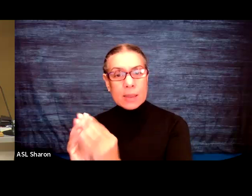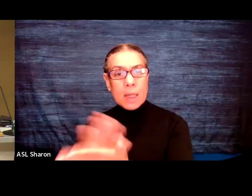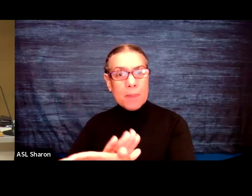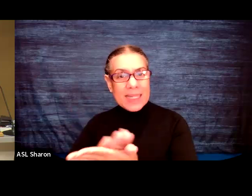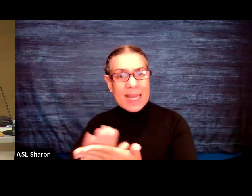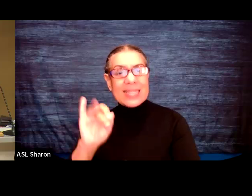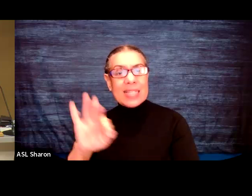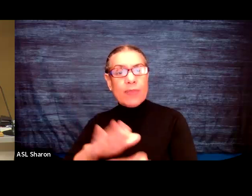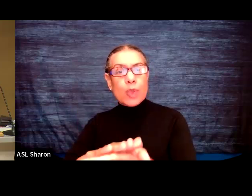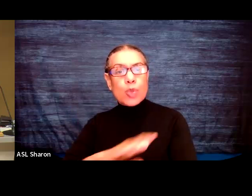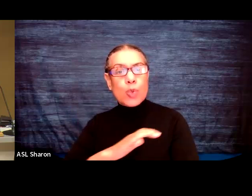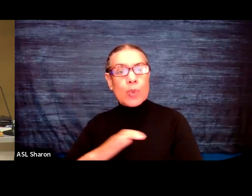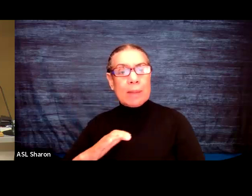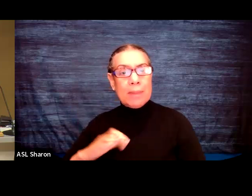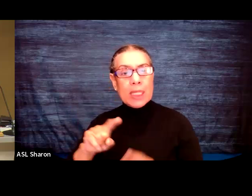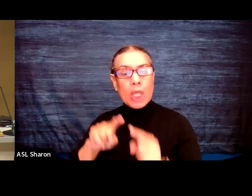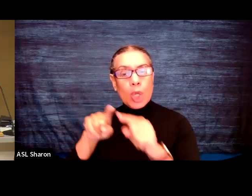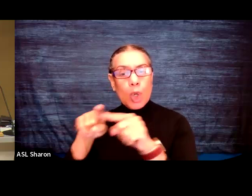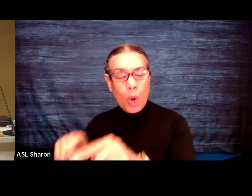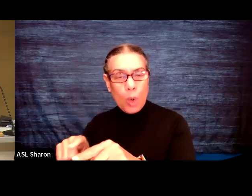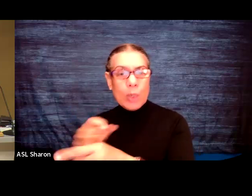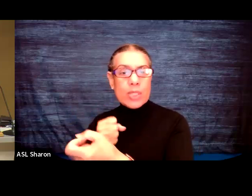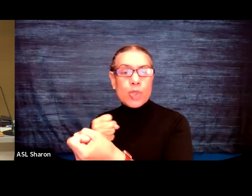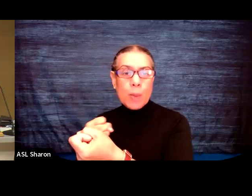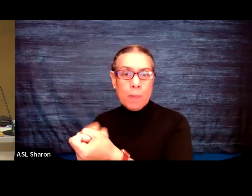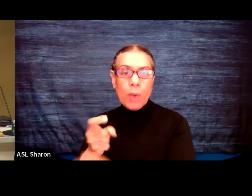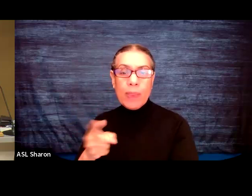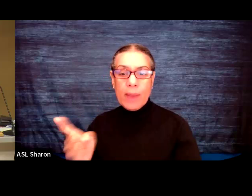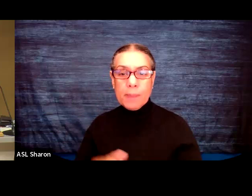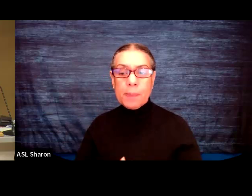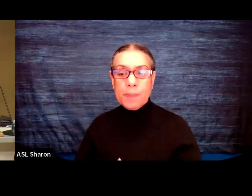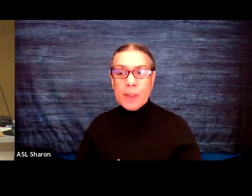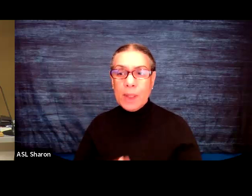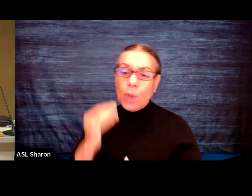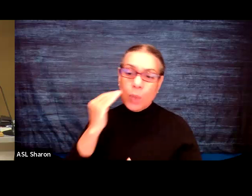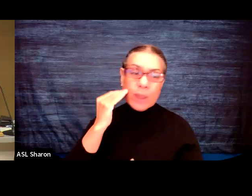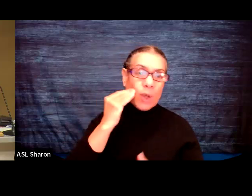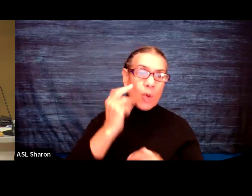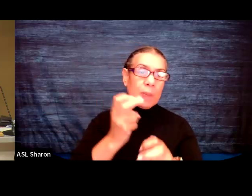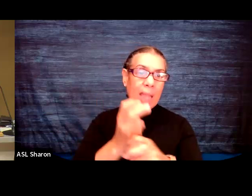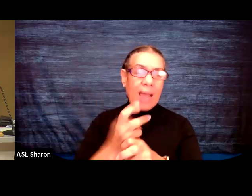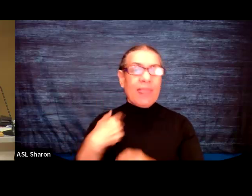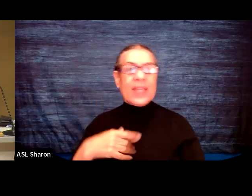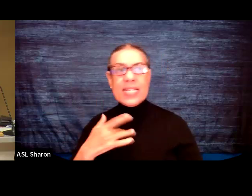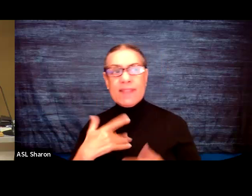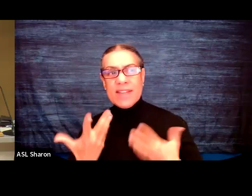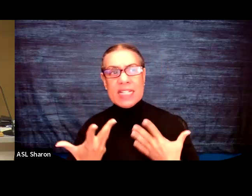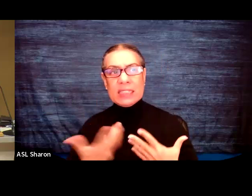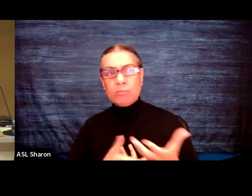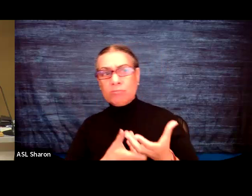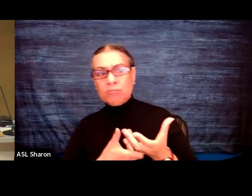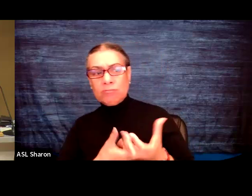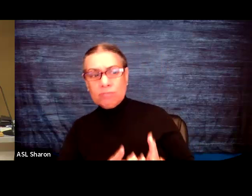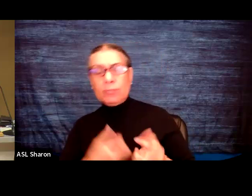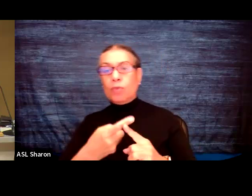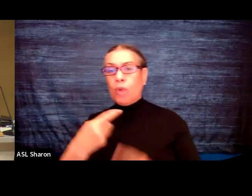members of the school committee to go out and show their support. We know things are going to be difficult. They need some reassurances from